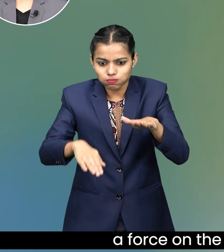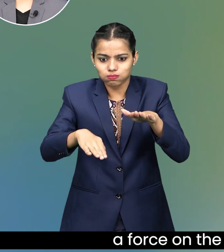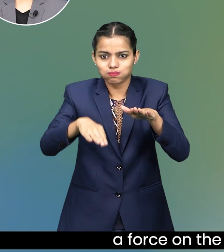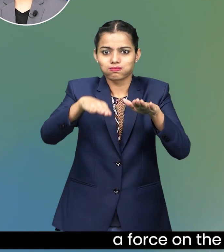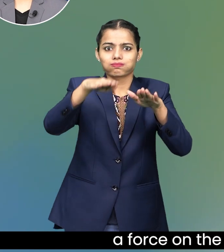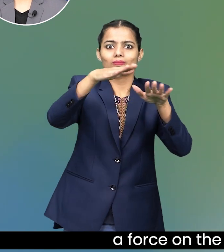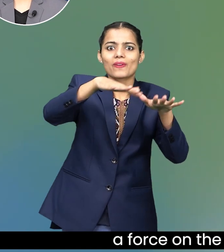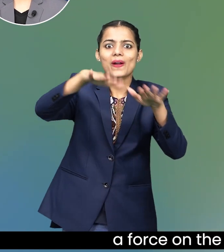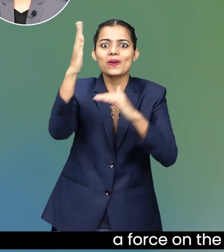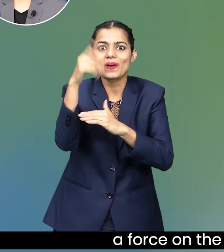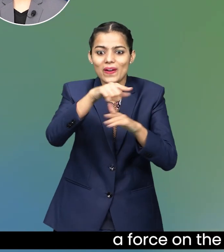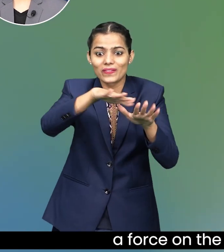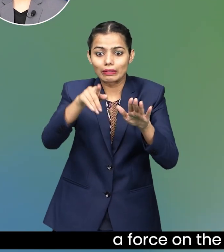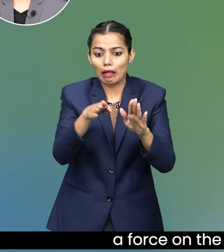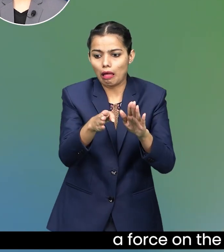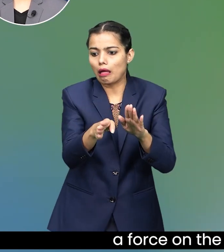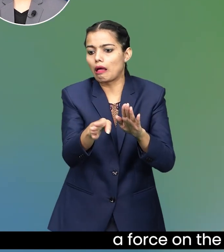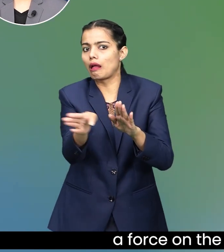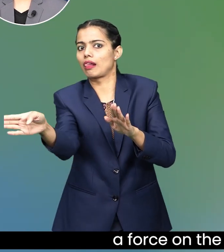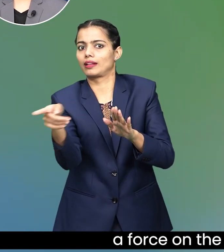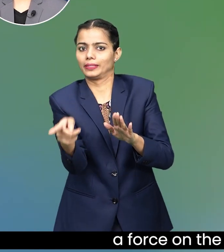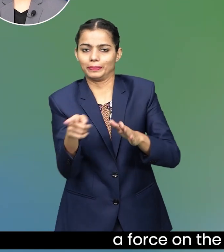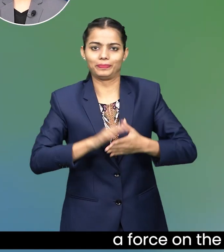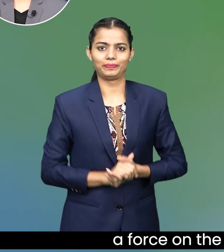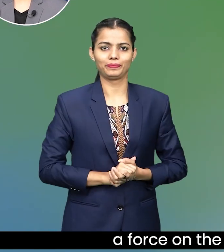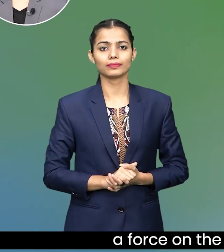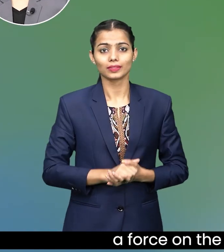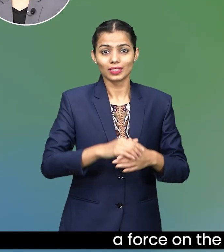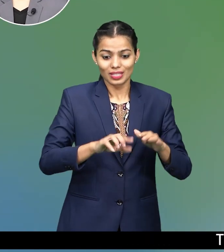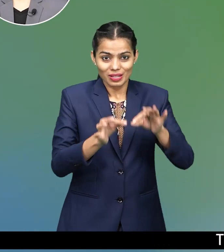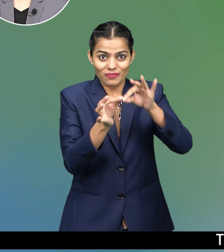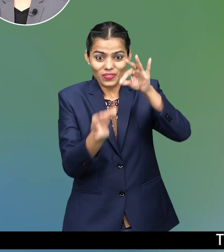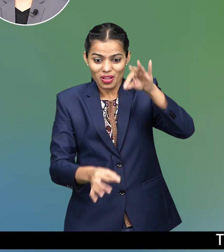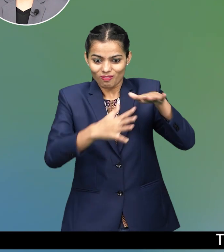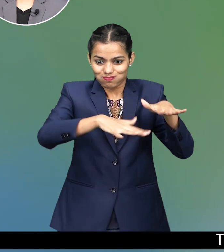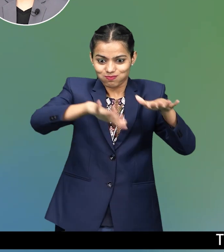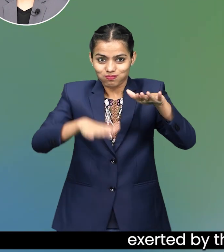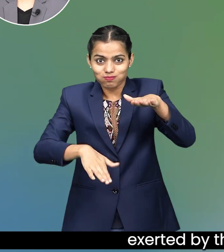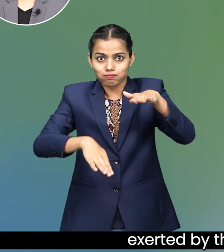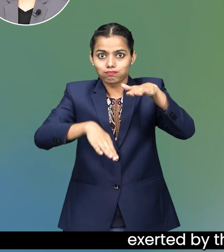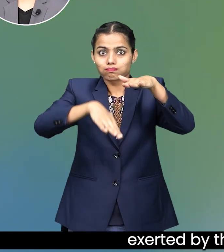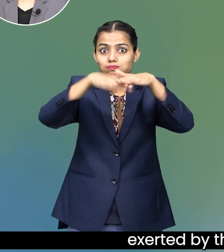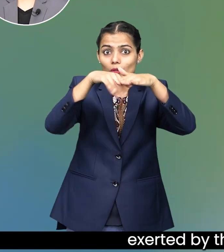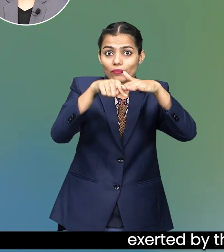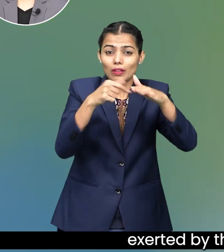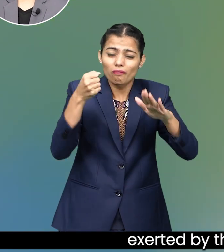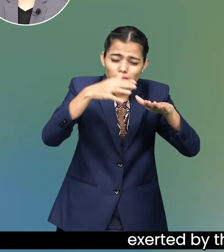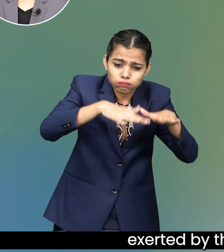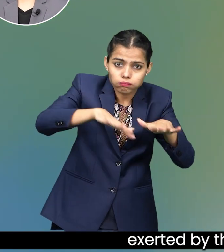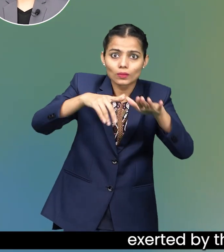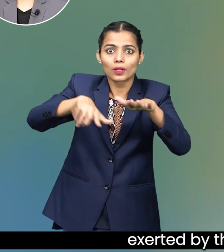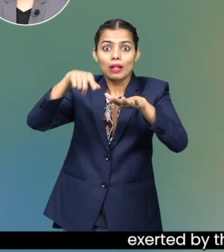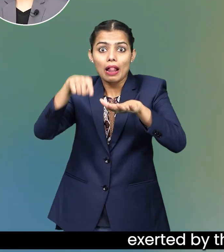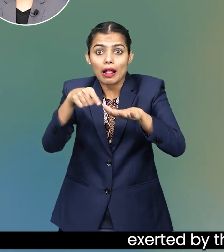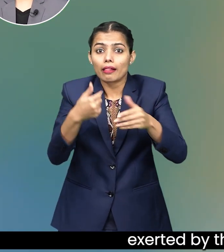the upward force exerted by the water